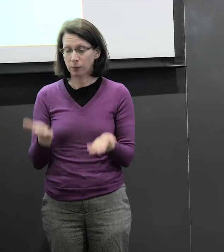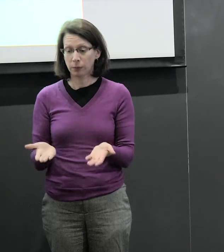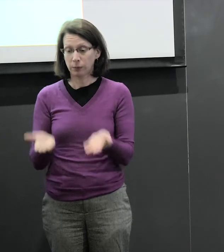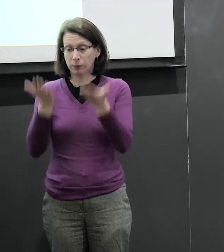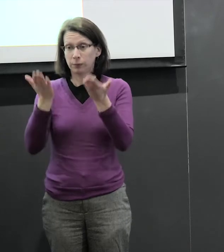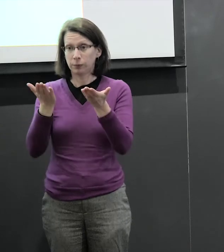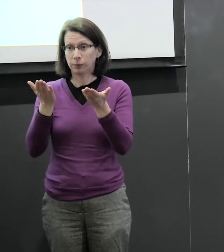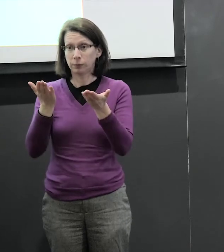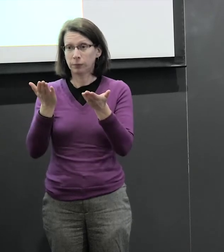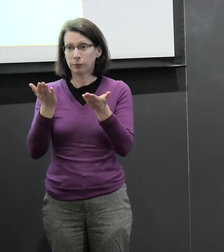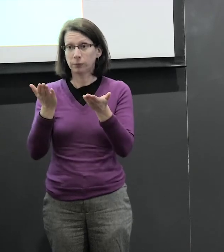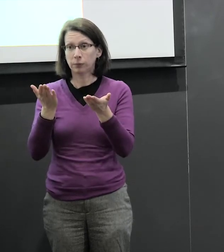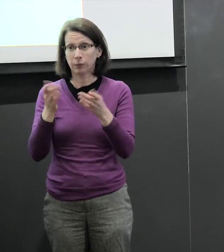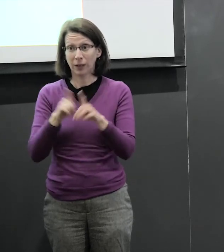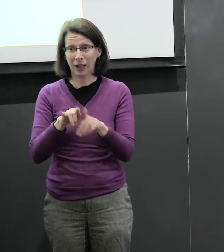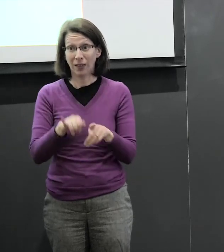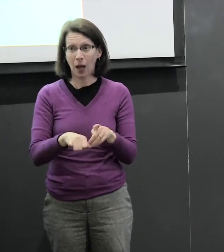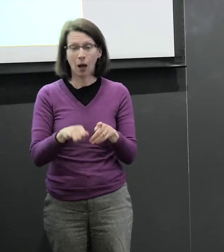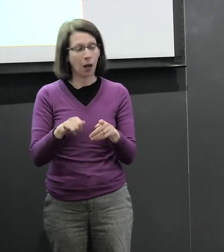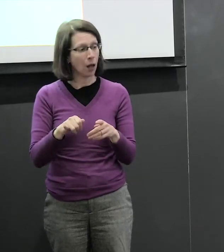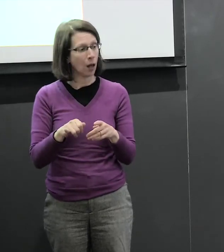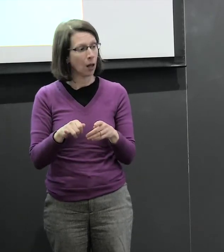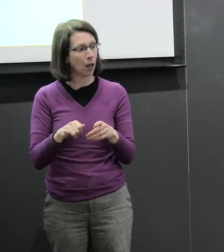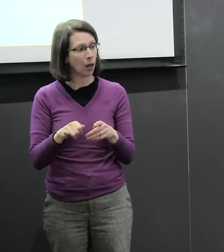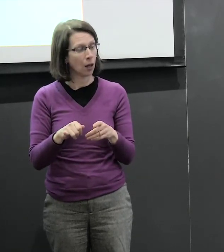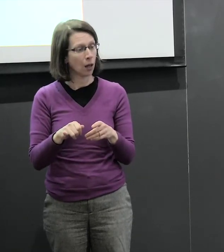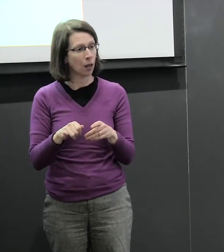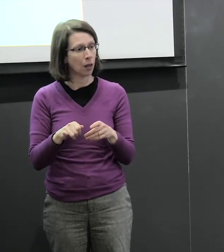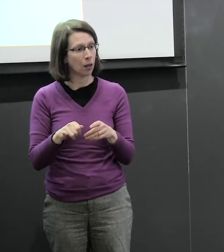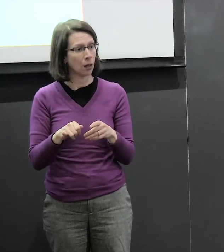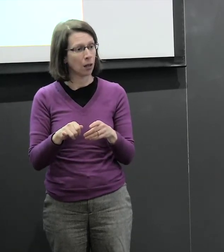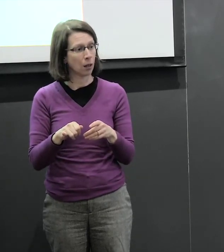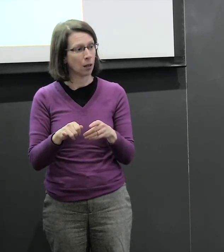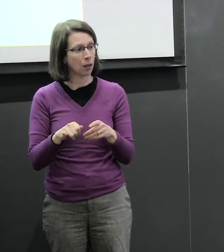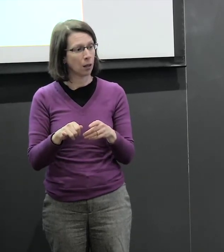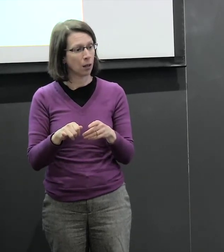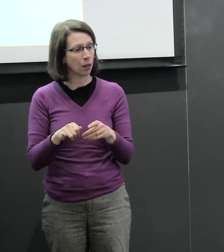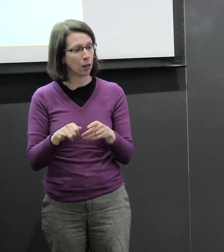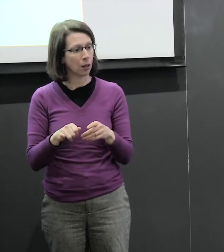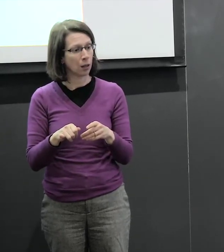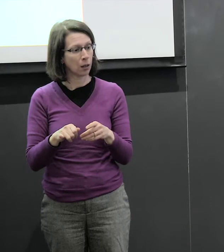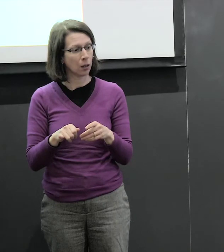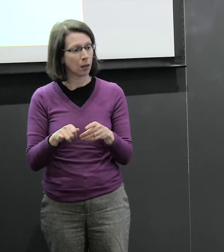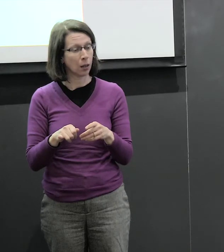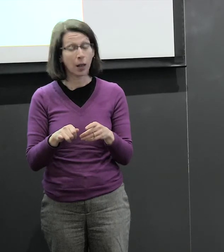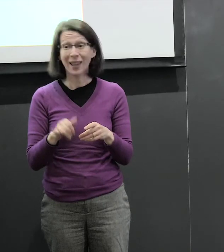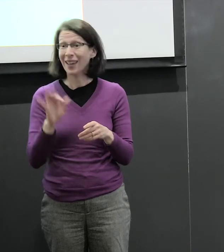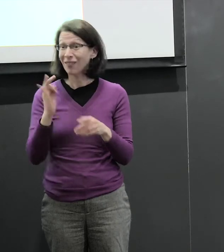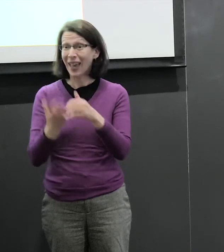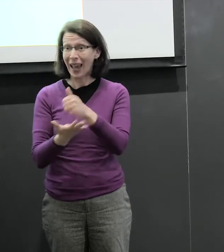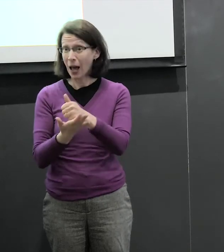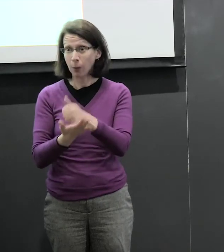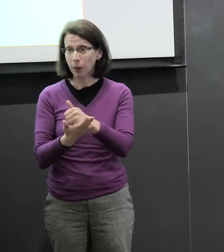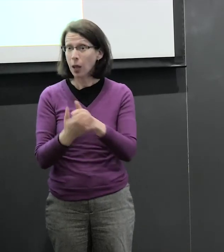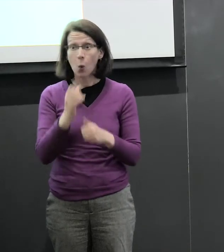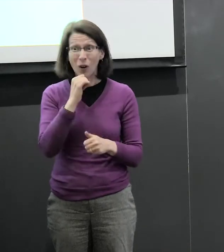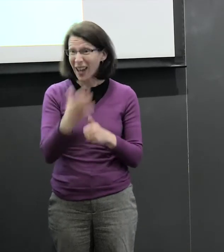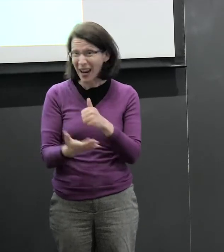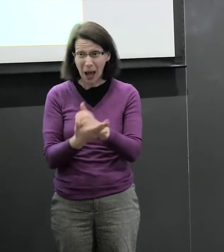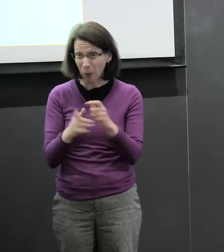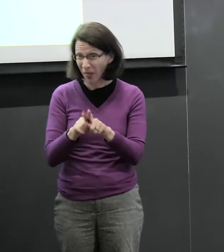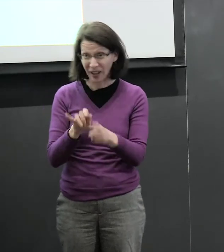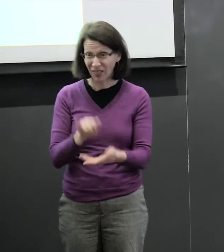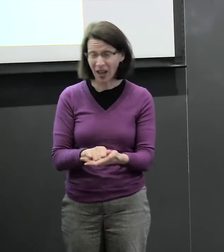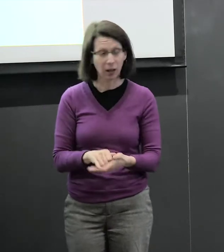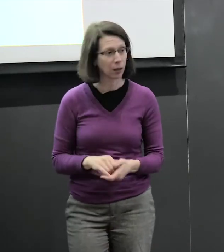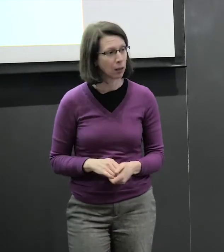inference. That for each of them, if they help, they would not help like this. Why? Because when